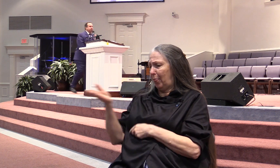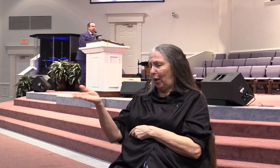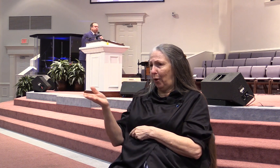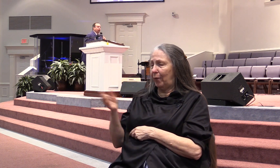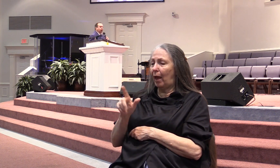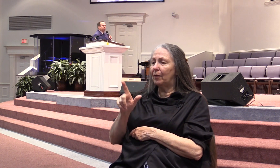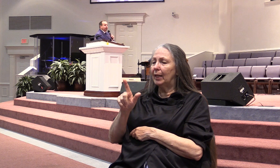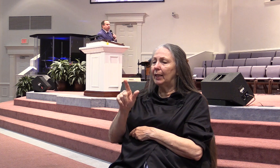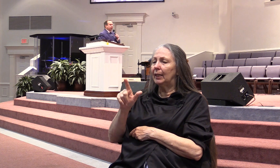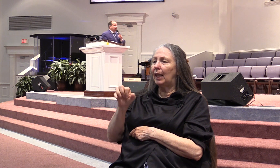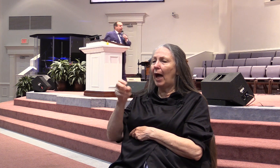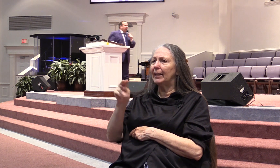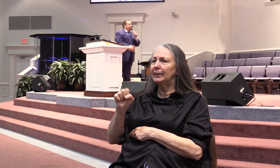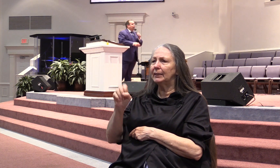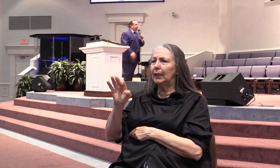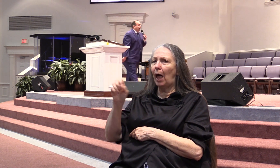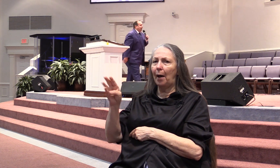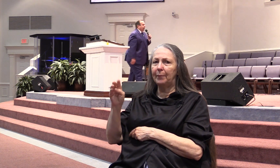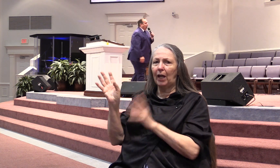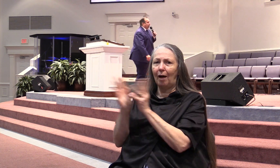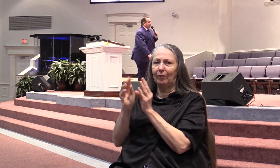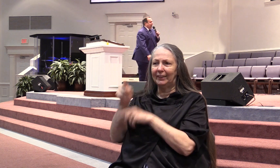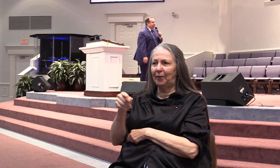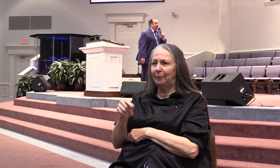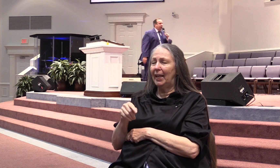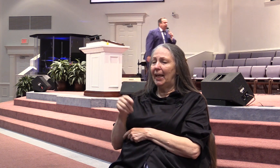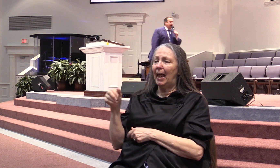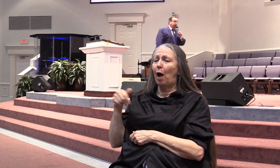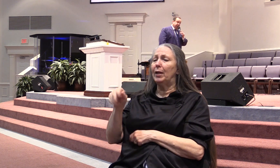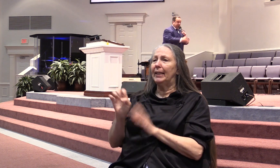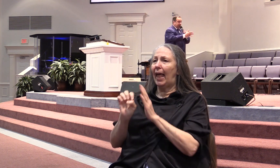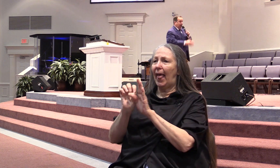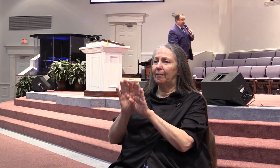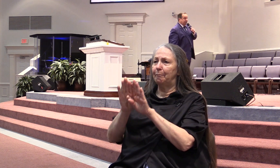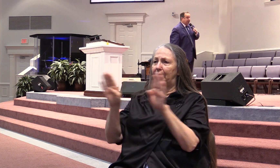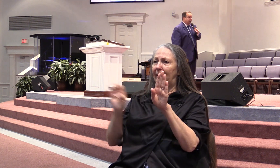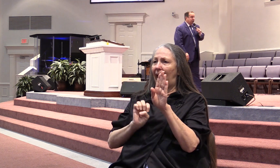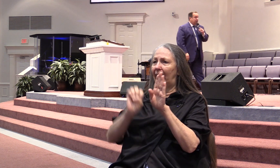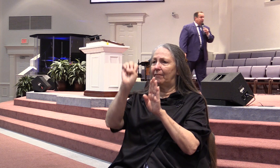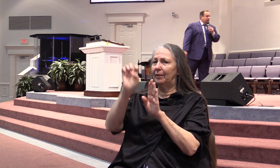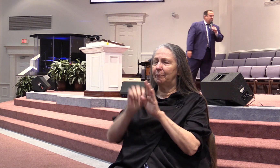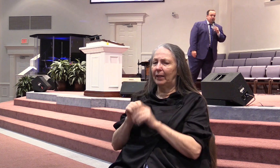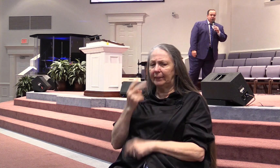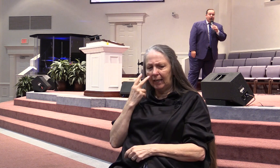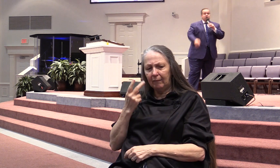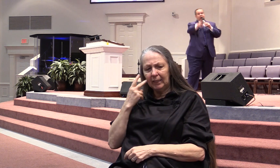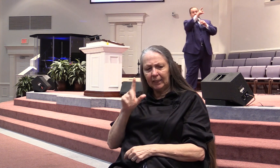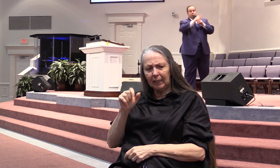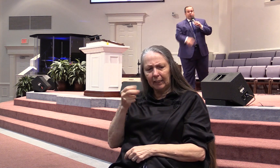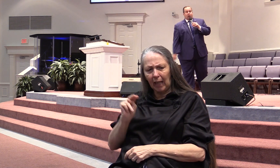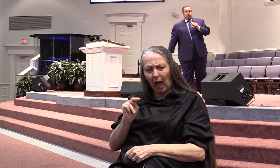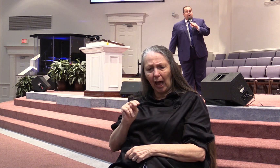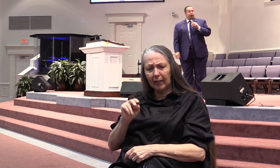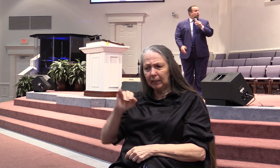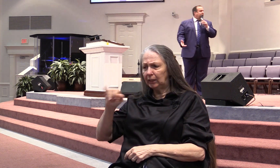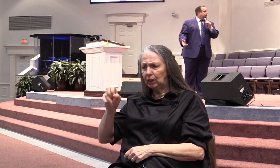Club convention going on. I got on the elevator and I heard these guys talking to each other. Have you seen Lion Smith? Lion Johnson was